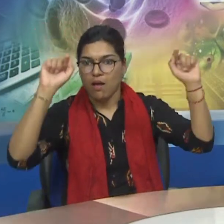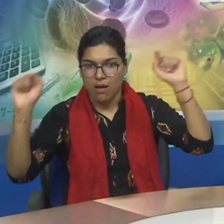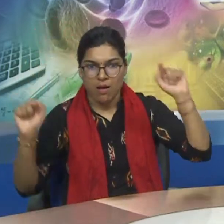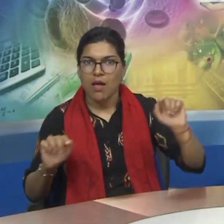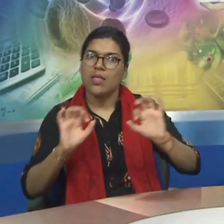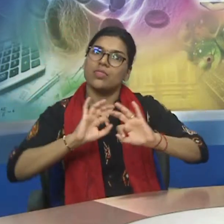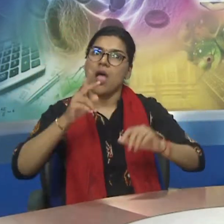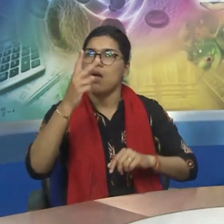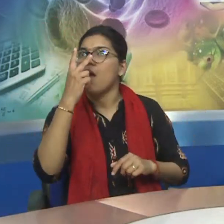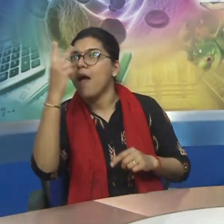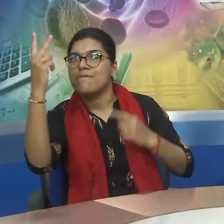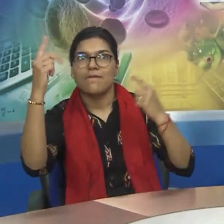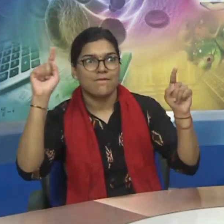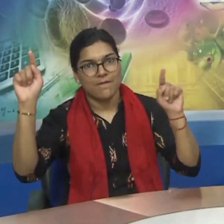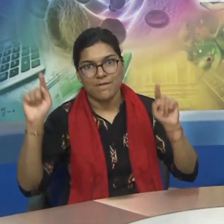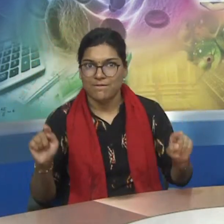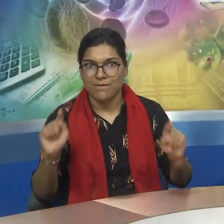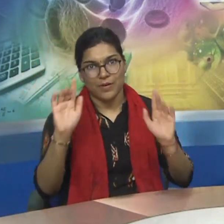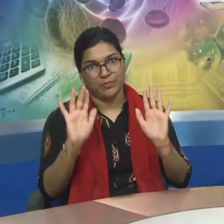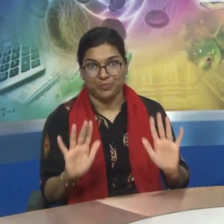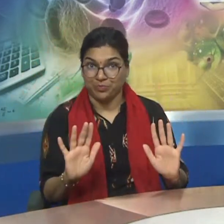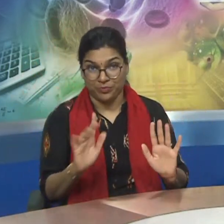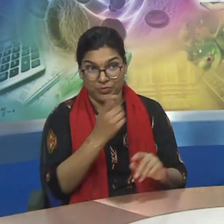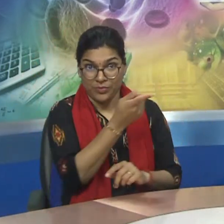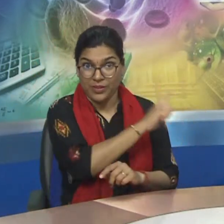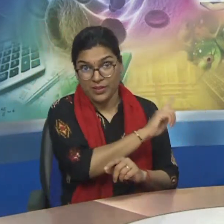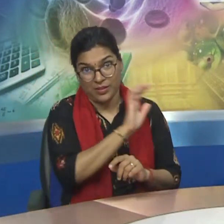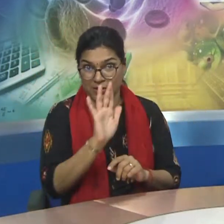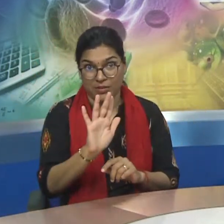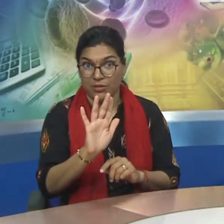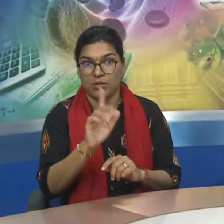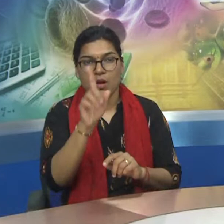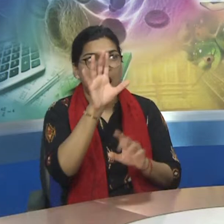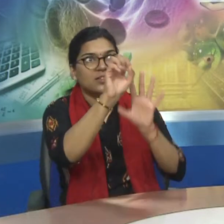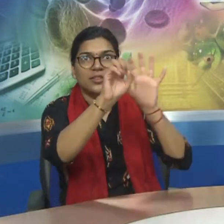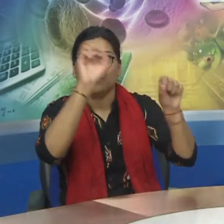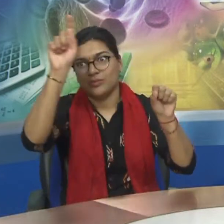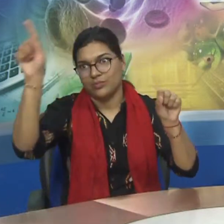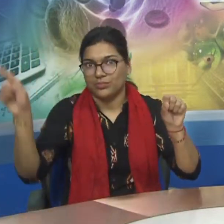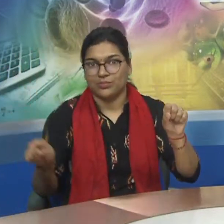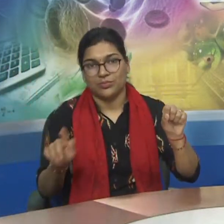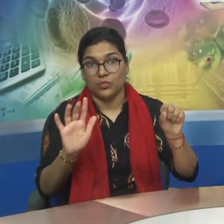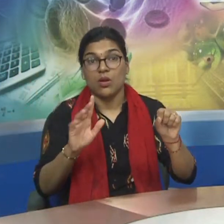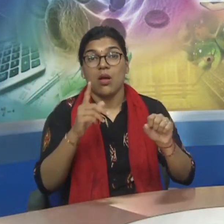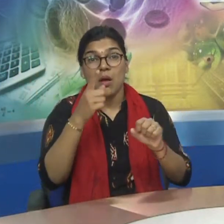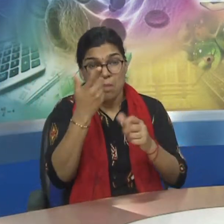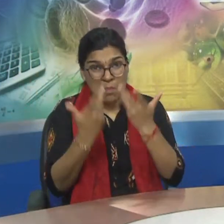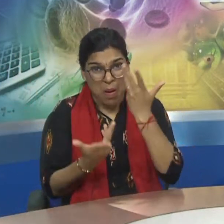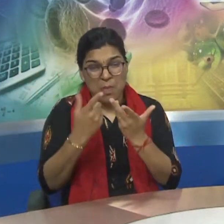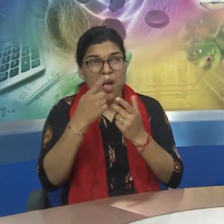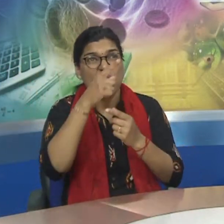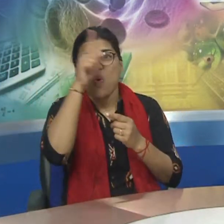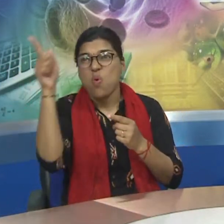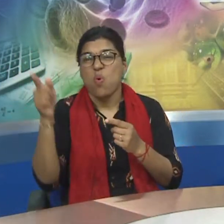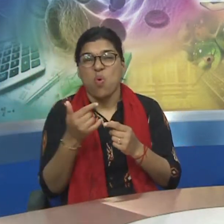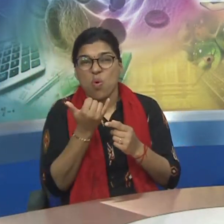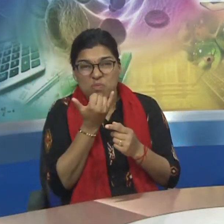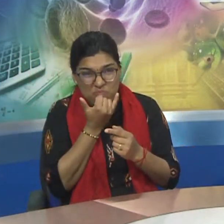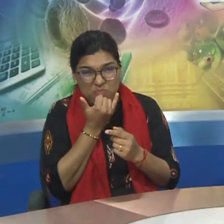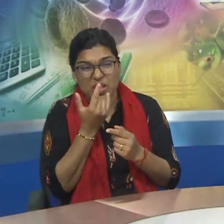that name would be highlighted in the whole complete text, and you can easily find wherever